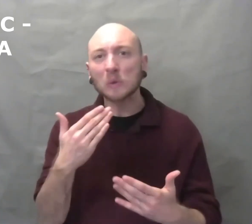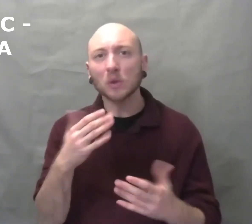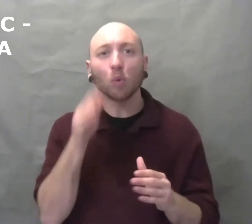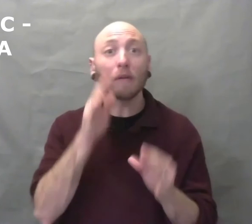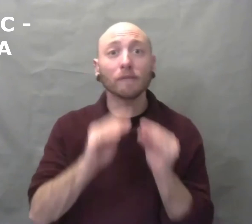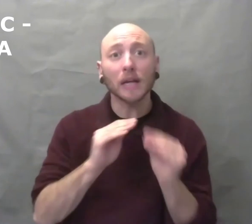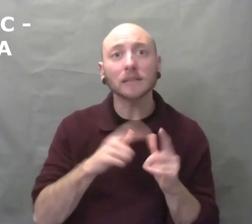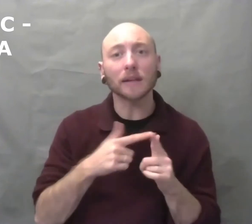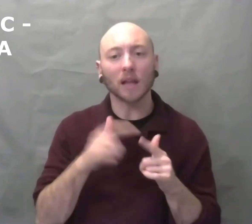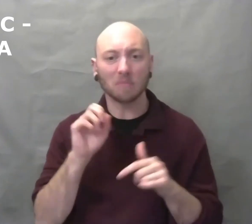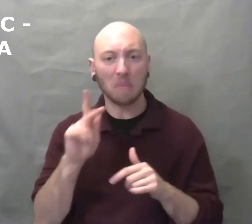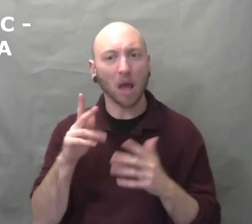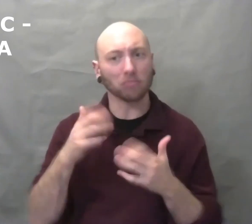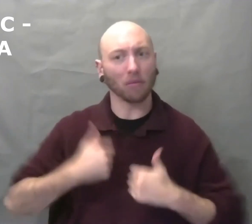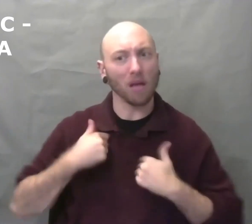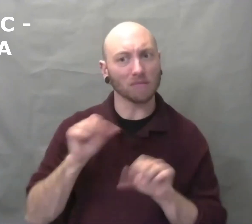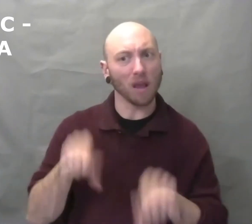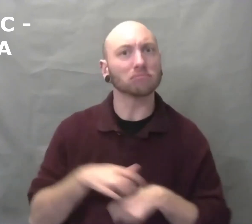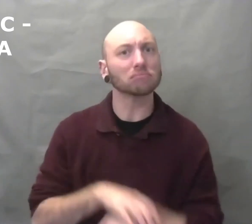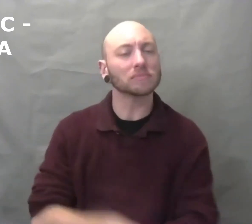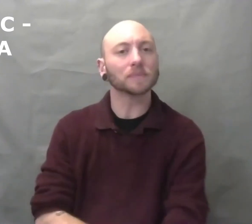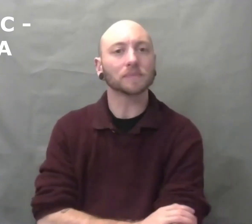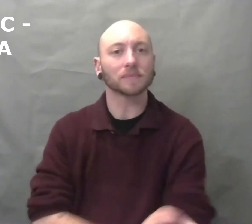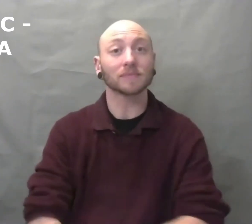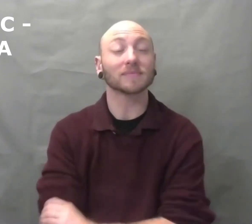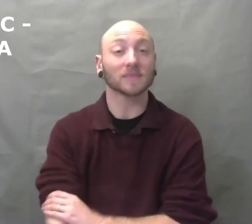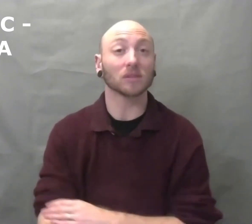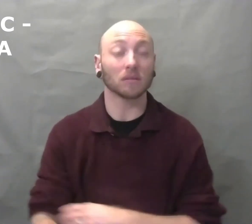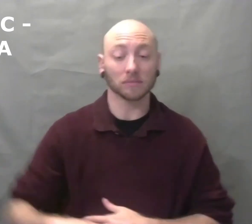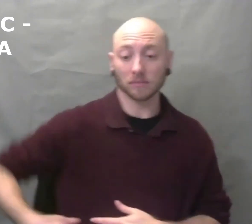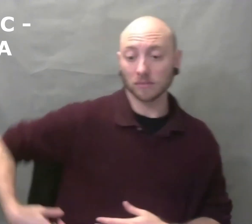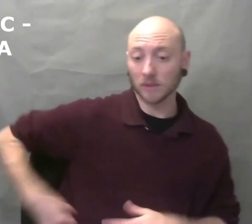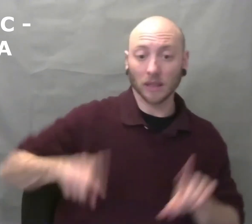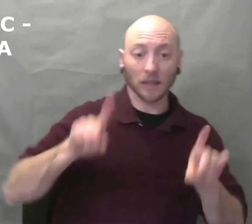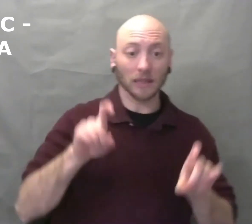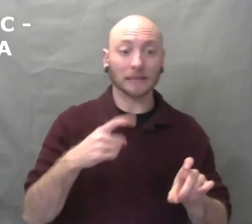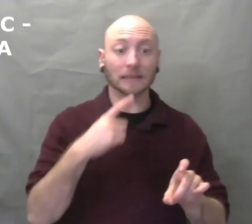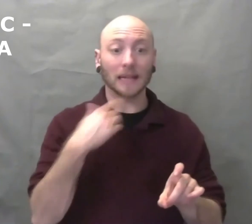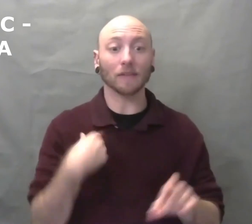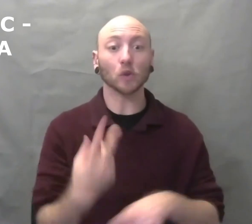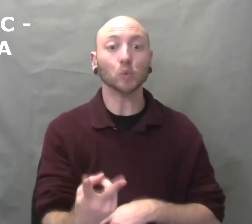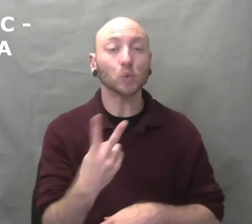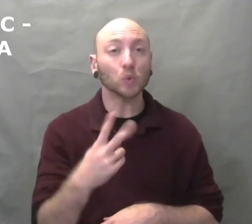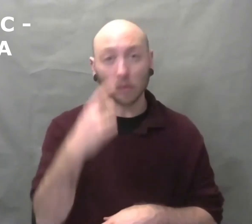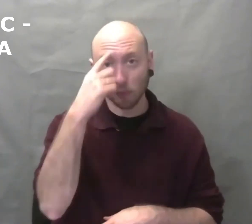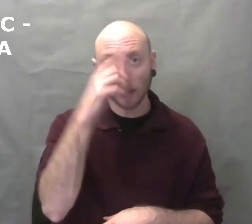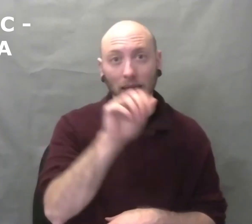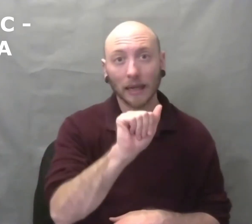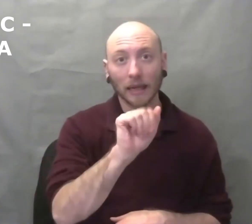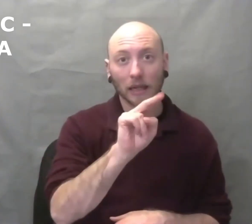doing my thing. And it wasn't until they came back and they told me that I had 2 brain aneurysms, one on each side of my vertebral artery. You